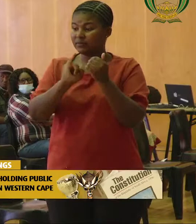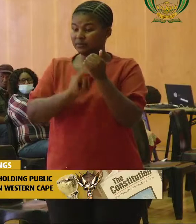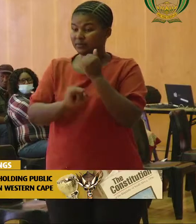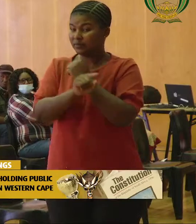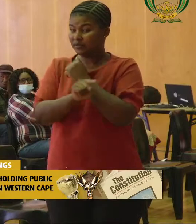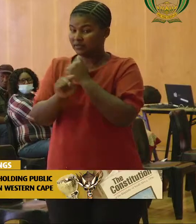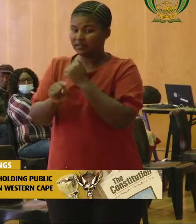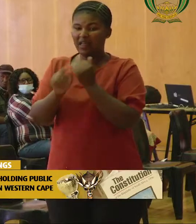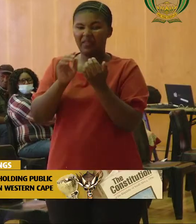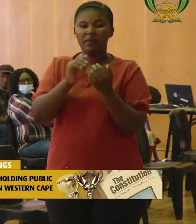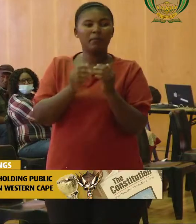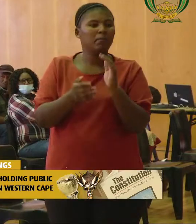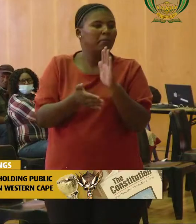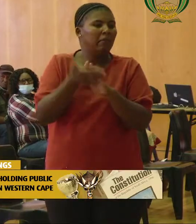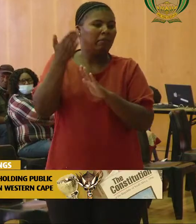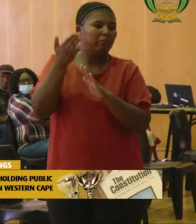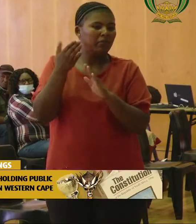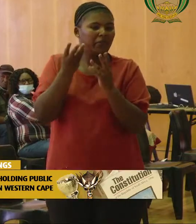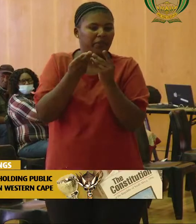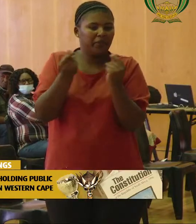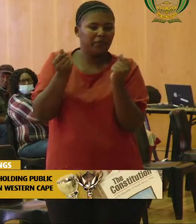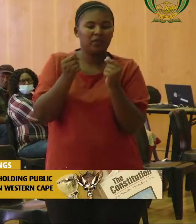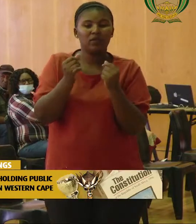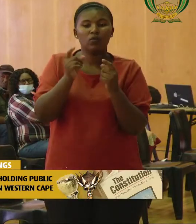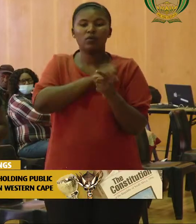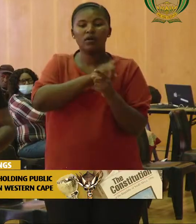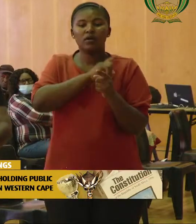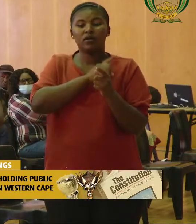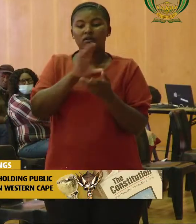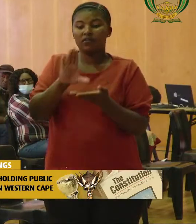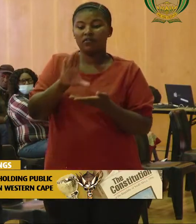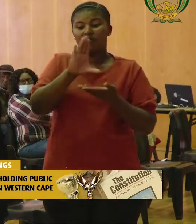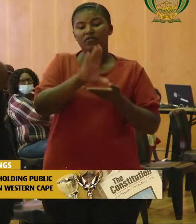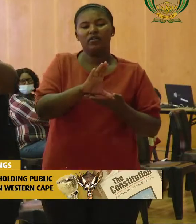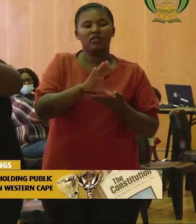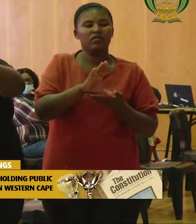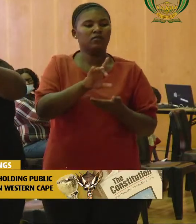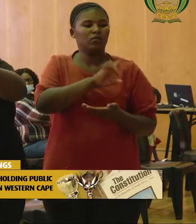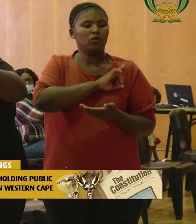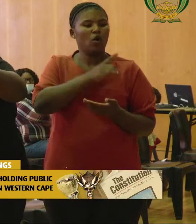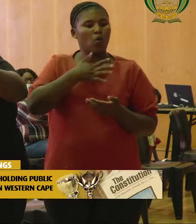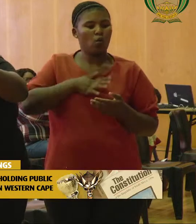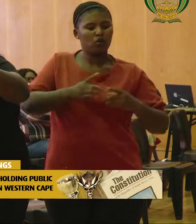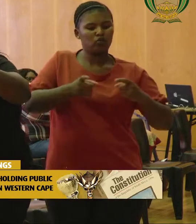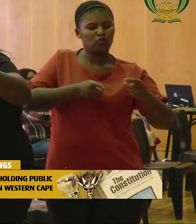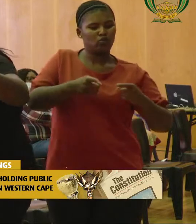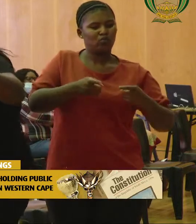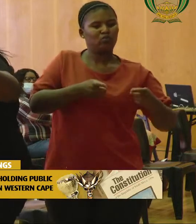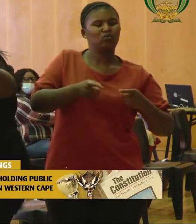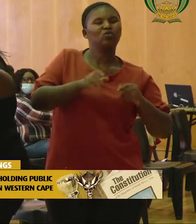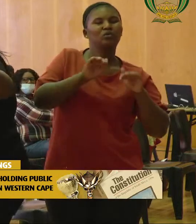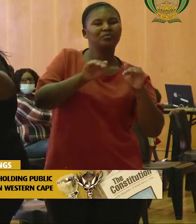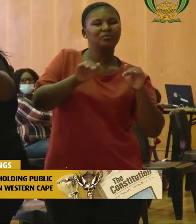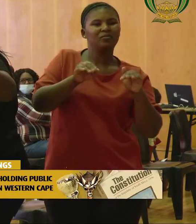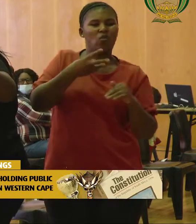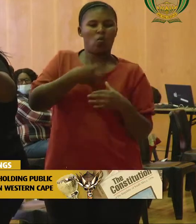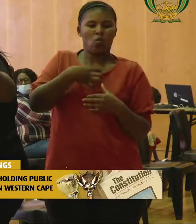disappear after a while. Some of them are funded by people who want to control them in order to destabilize political